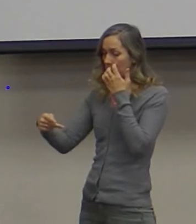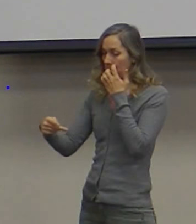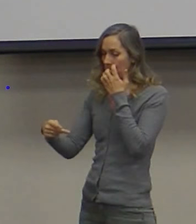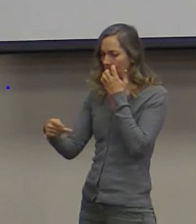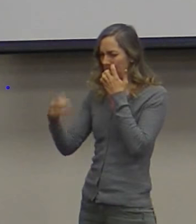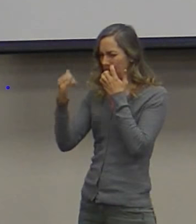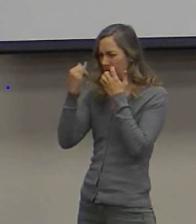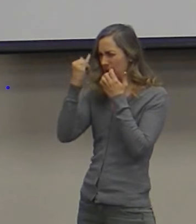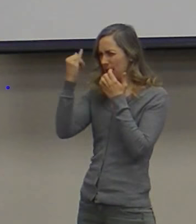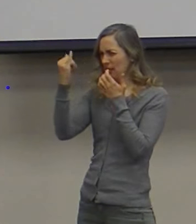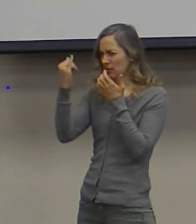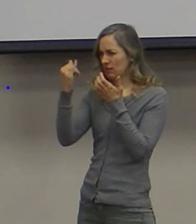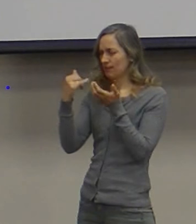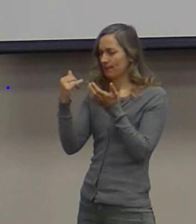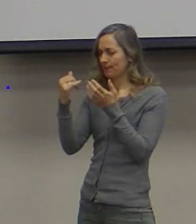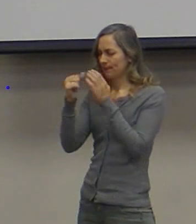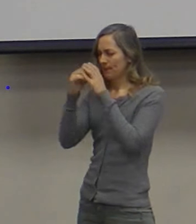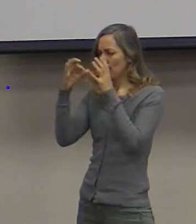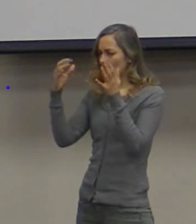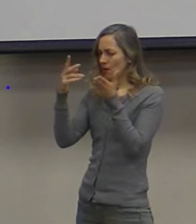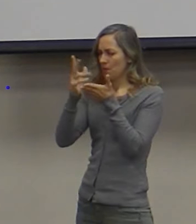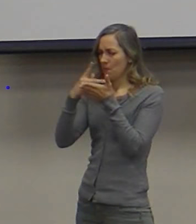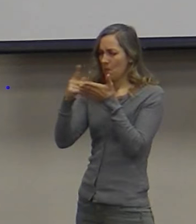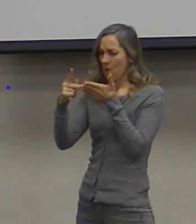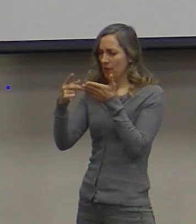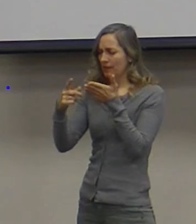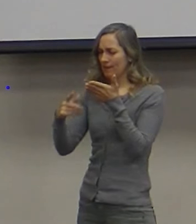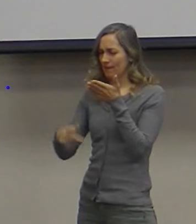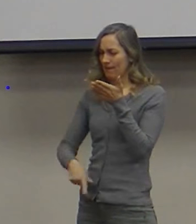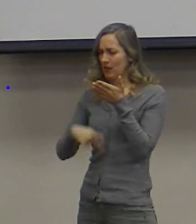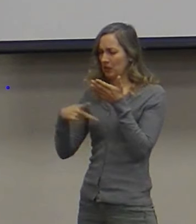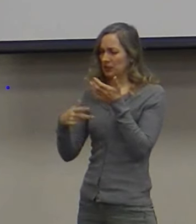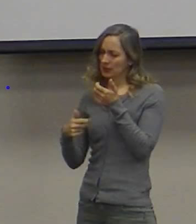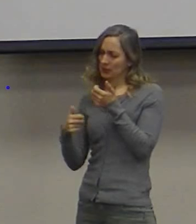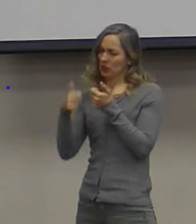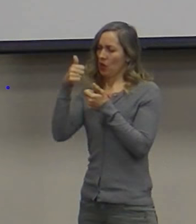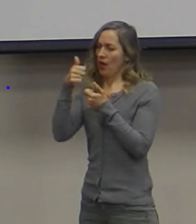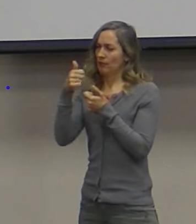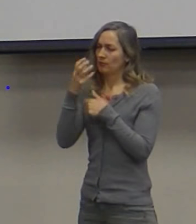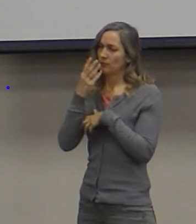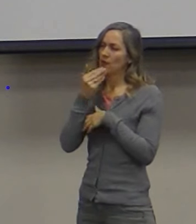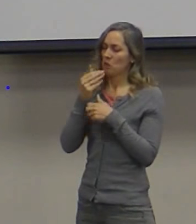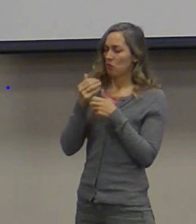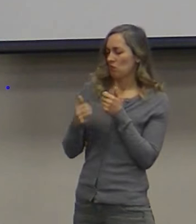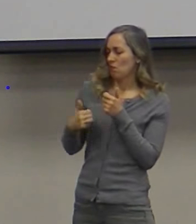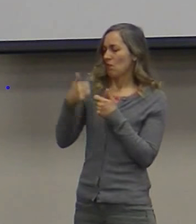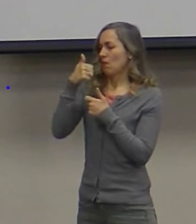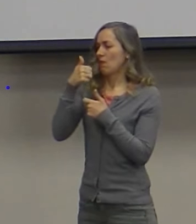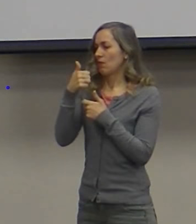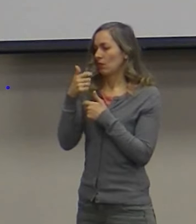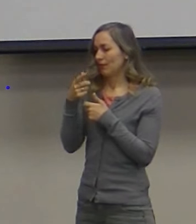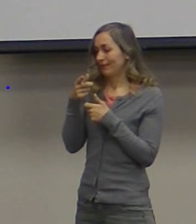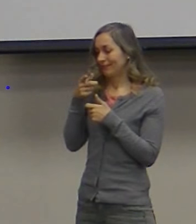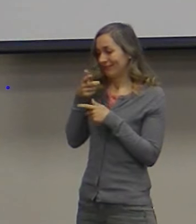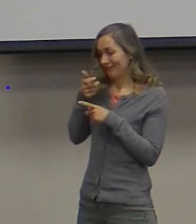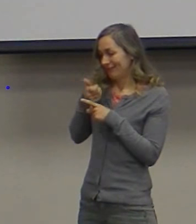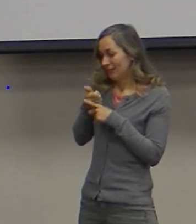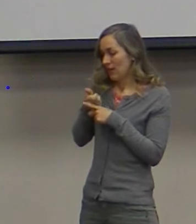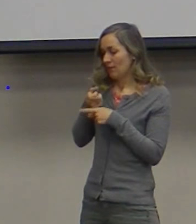Paul, Pharisee of Pharisees, Hebrews of Hebrews, persecutor of the church.